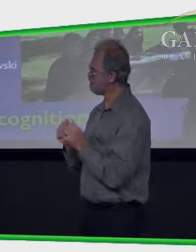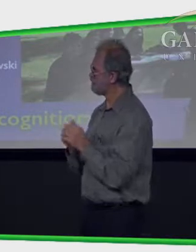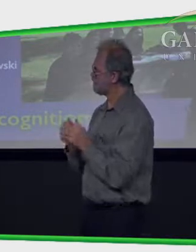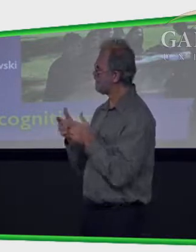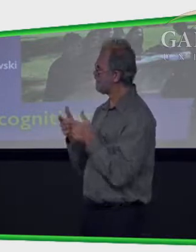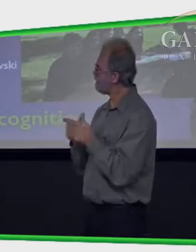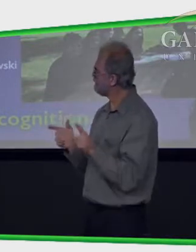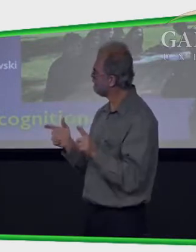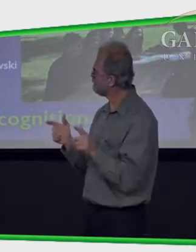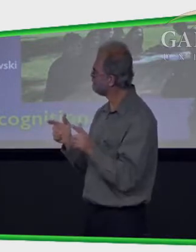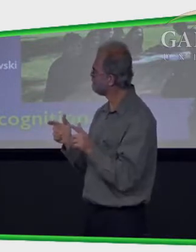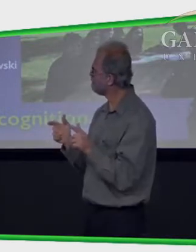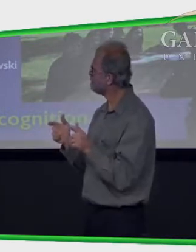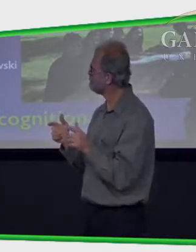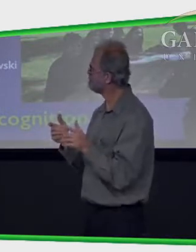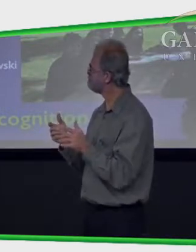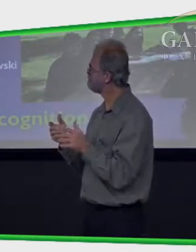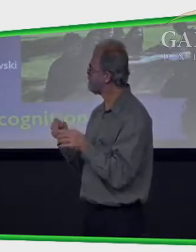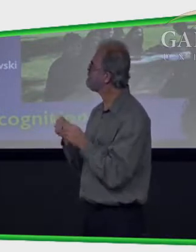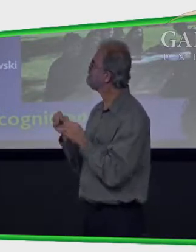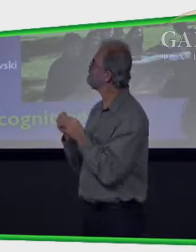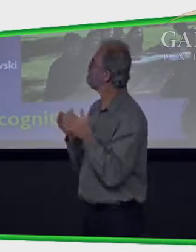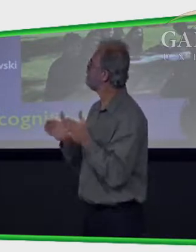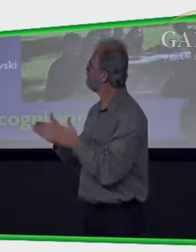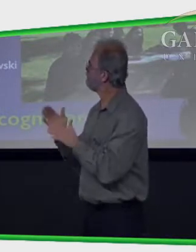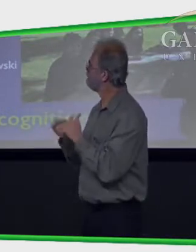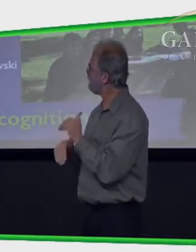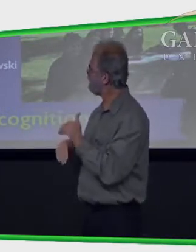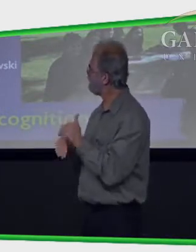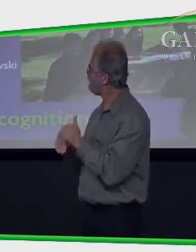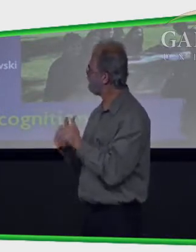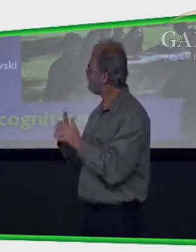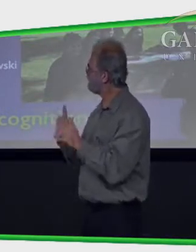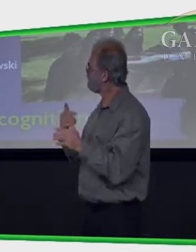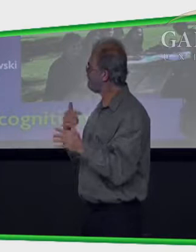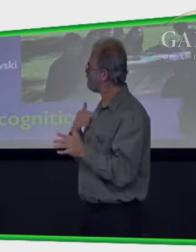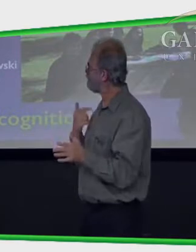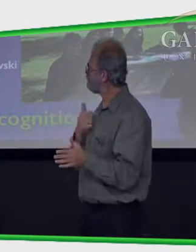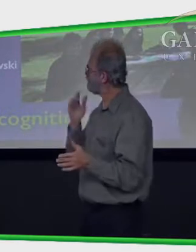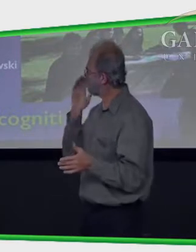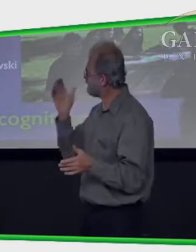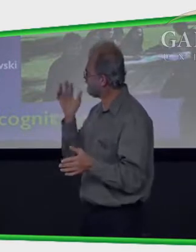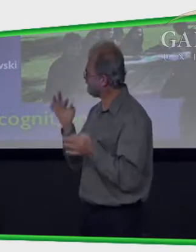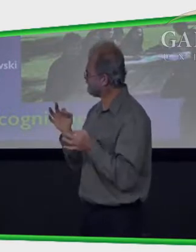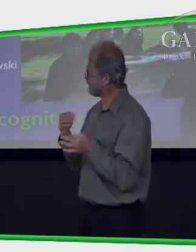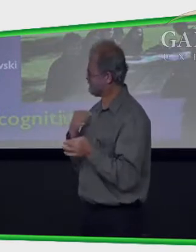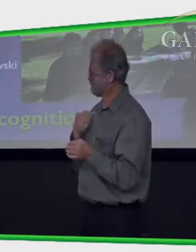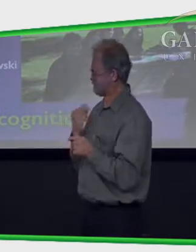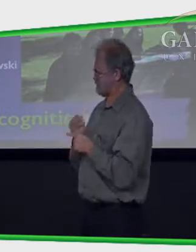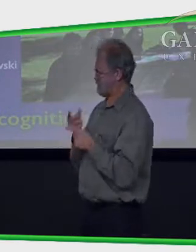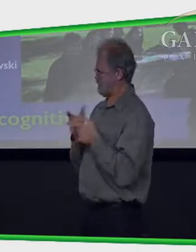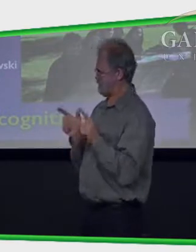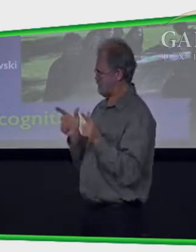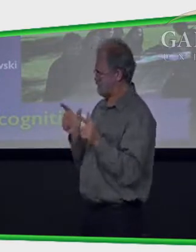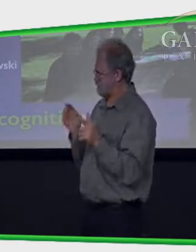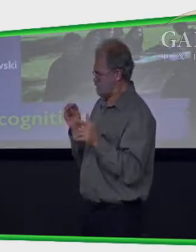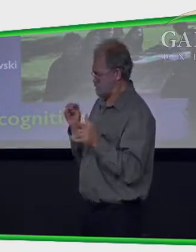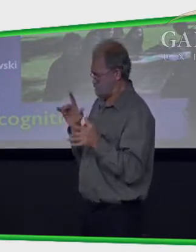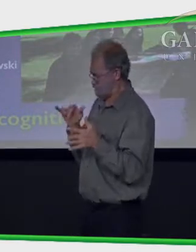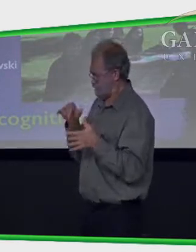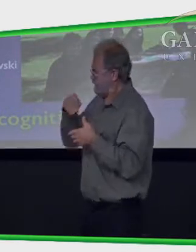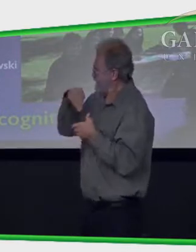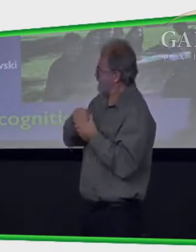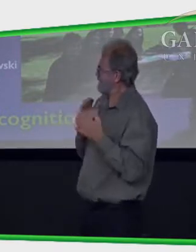us to do things with language in more ways than we might